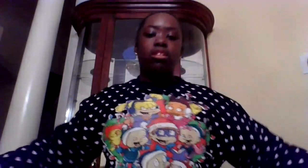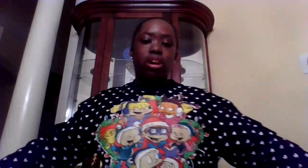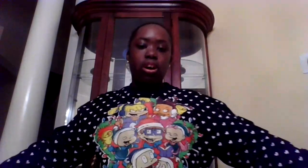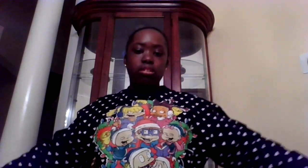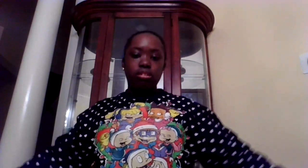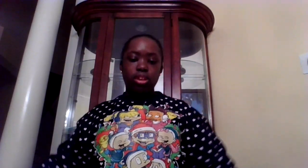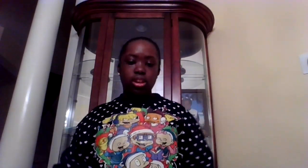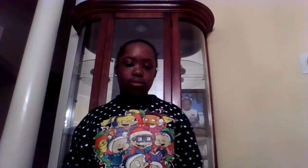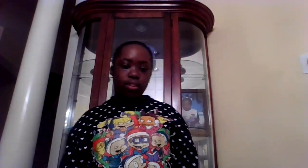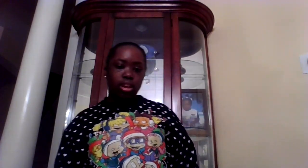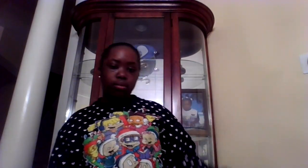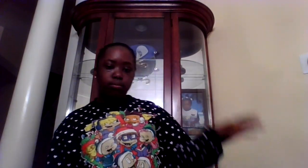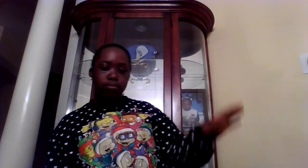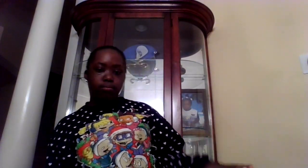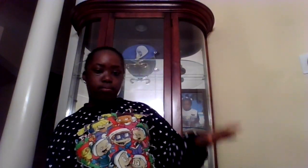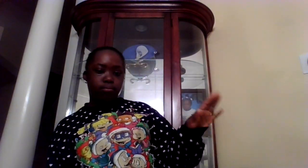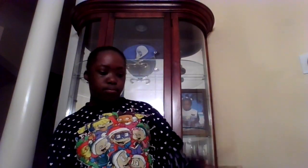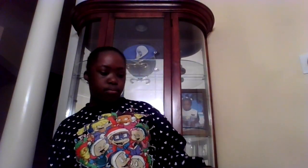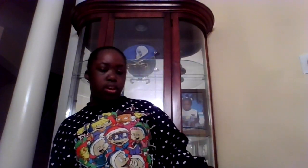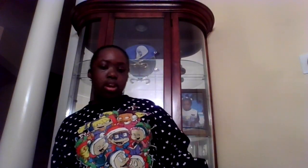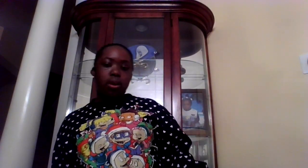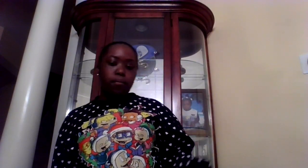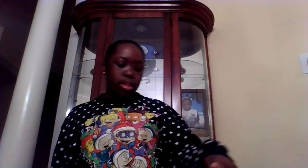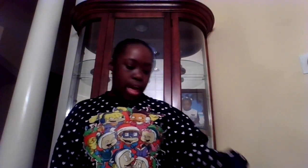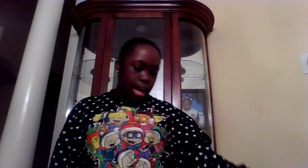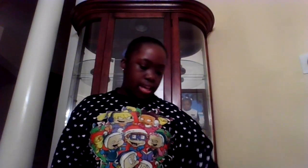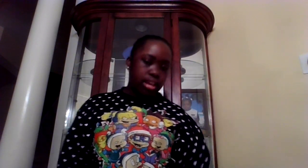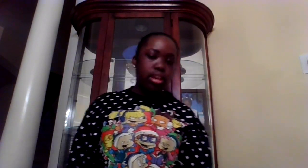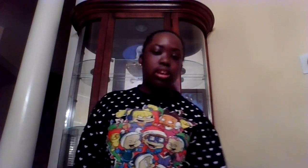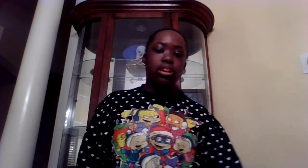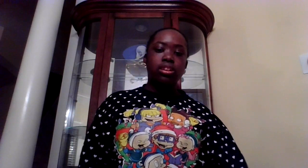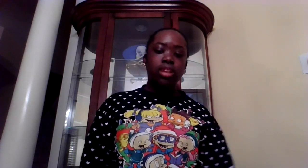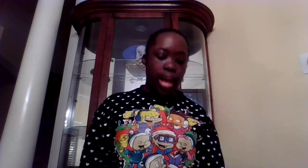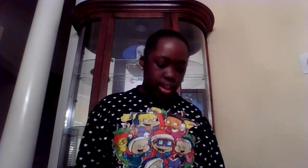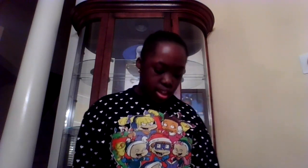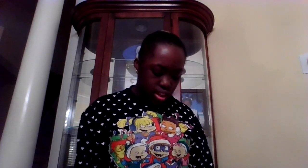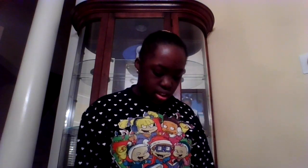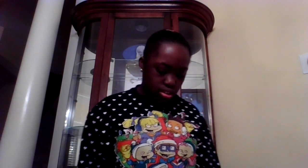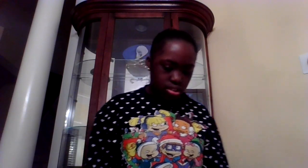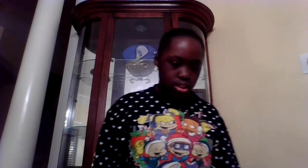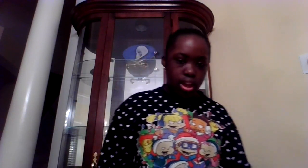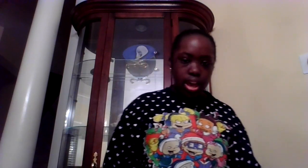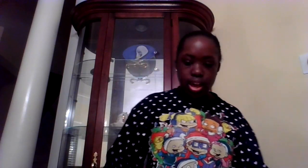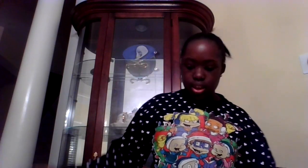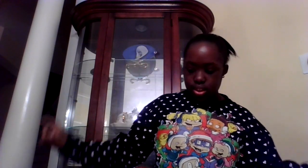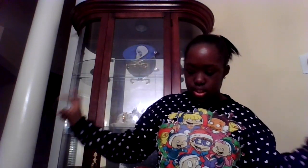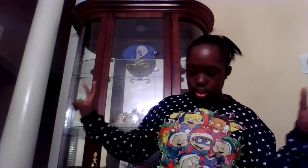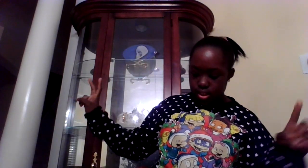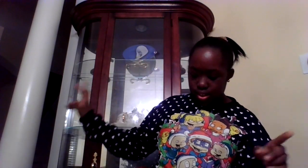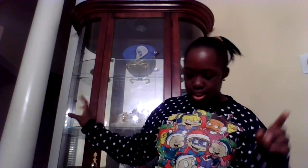long sleeve and black leggings